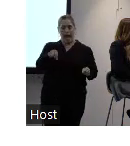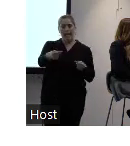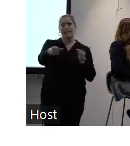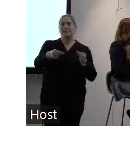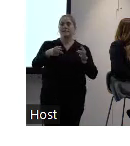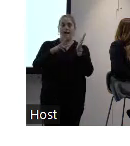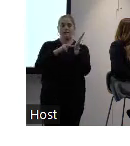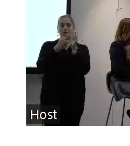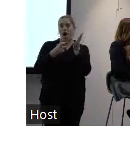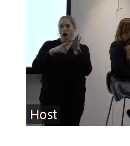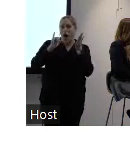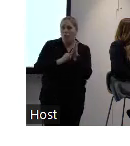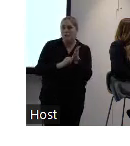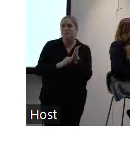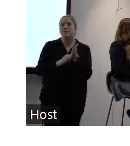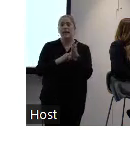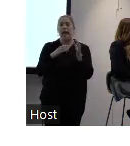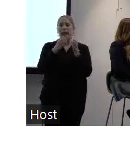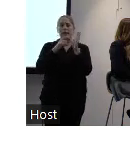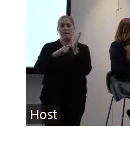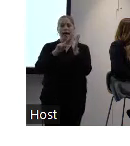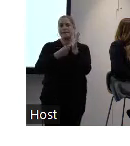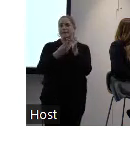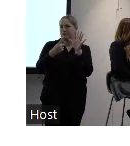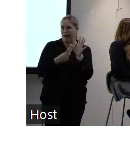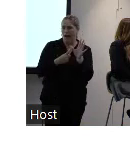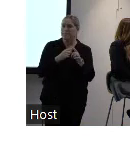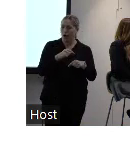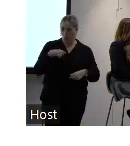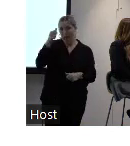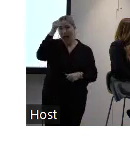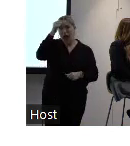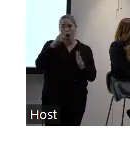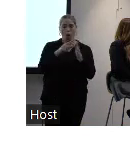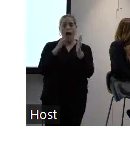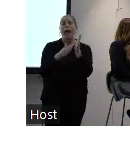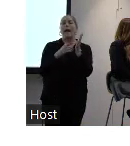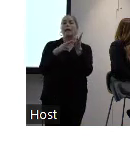cause infection and make us sick. If we do get sick, it's the immune system that helps our